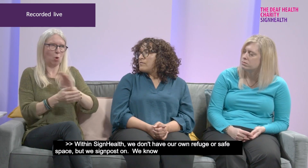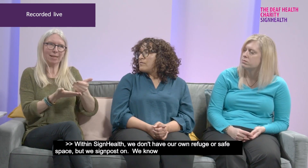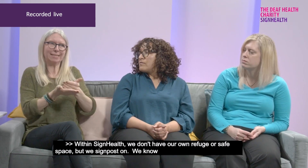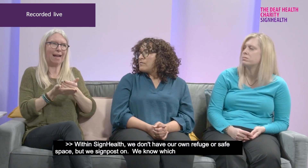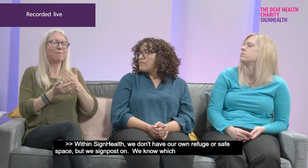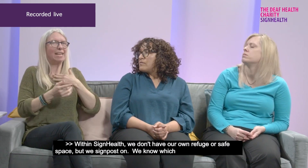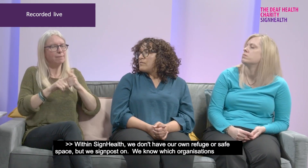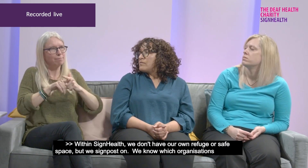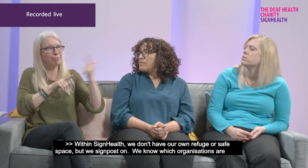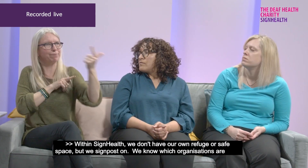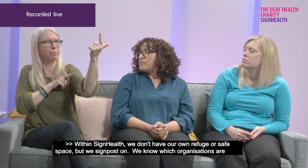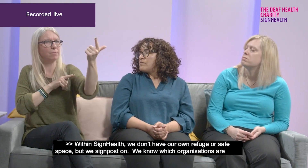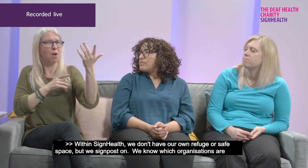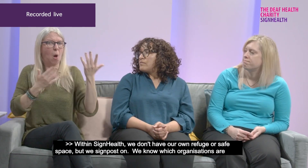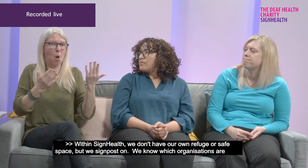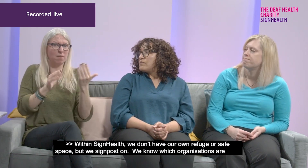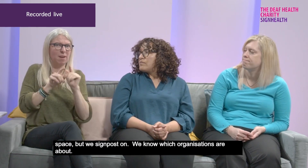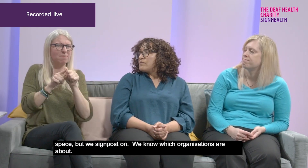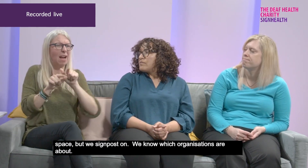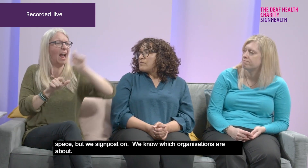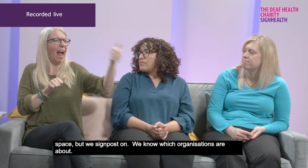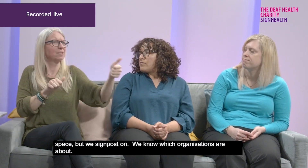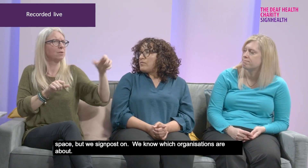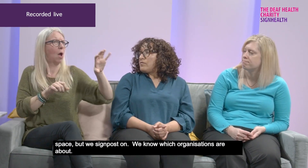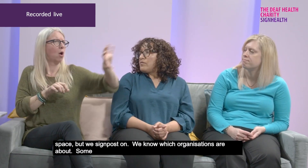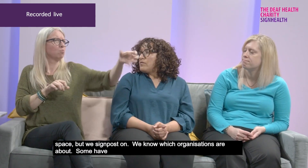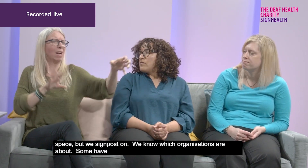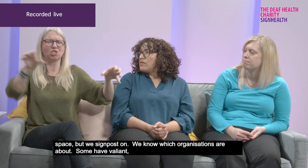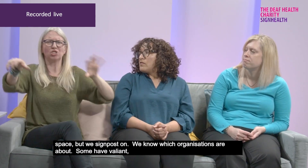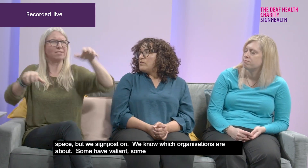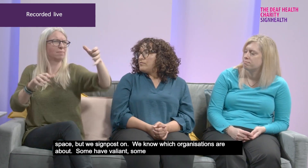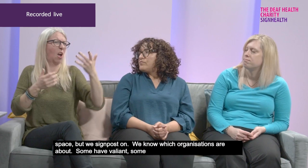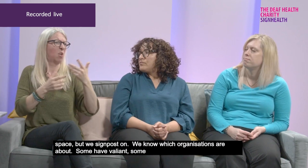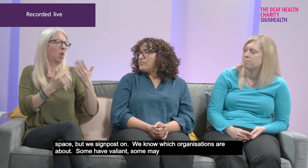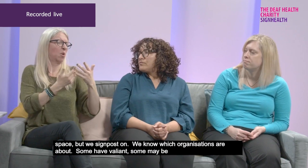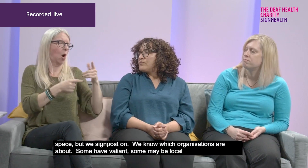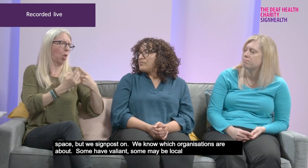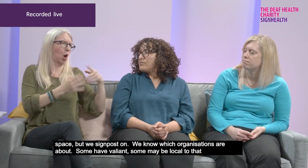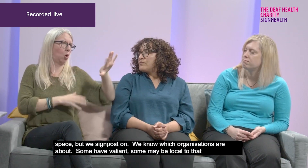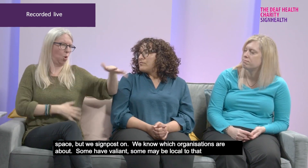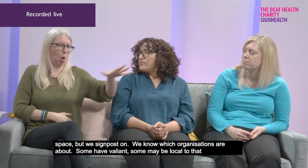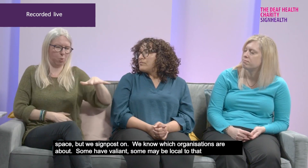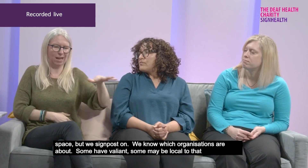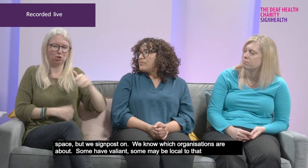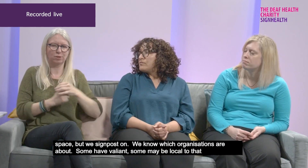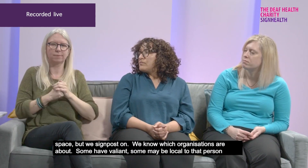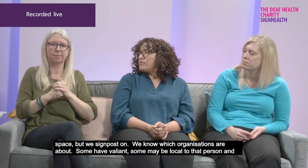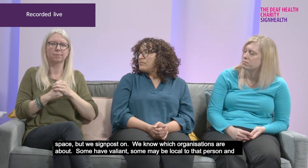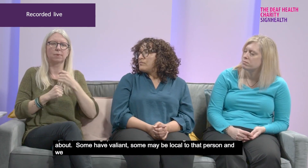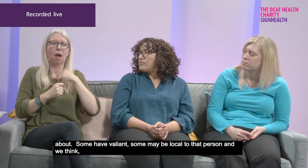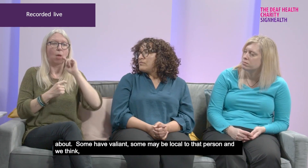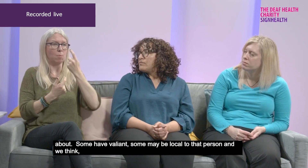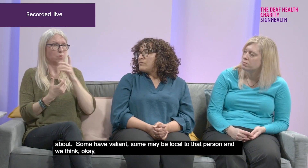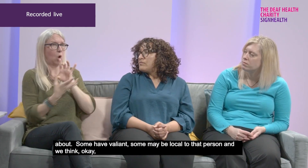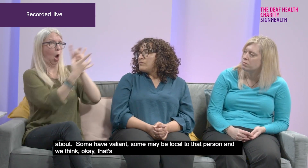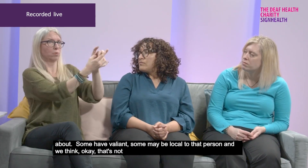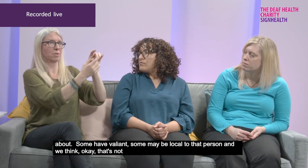which organisations are about. Some have availability, some may be local to that person, and we think, okay, that's not